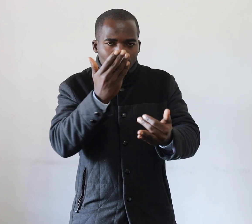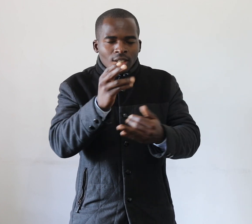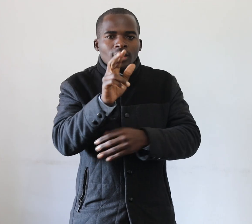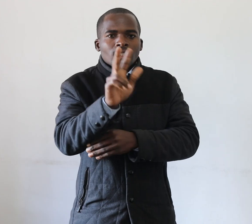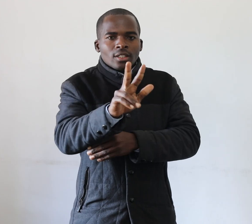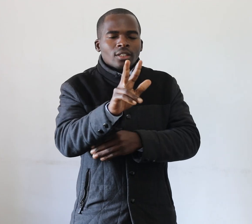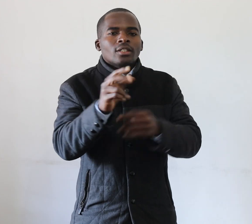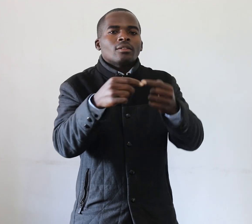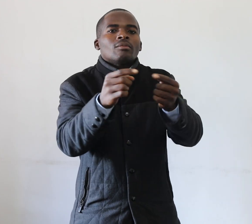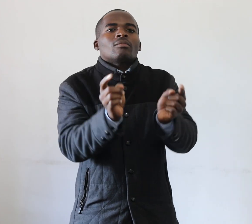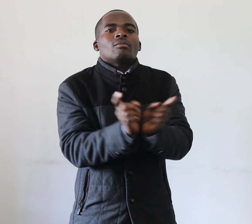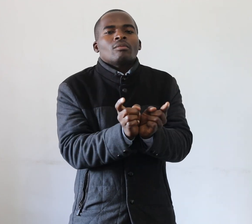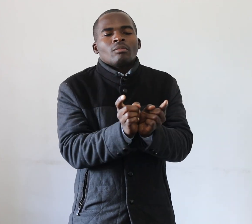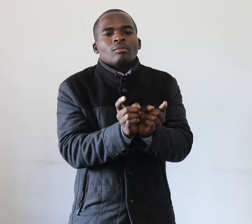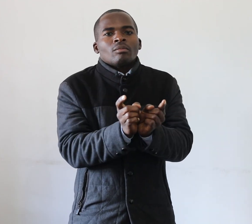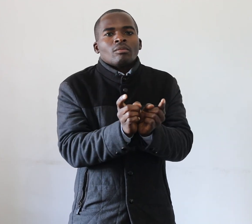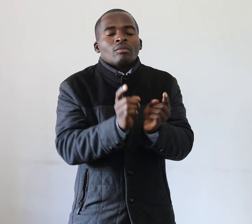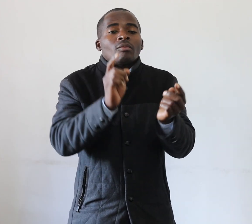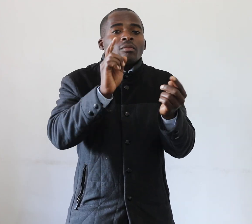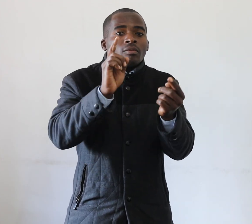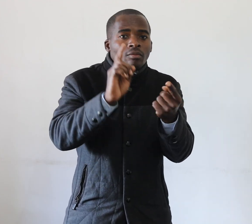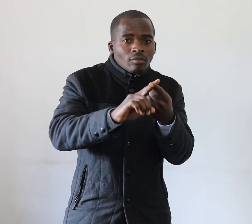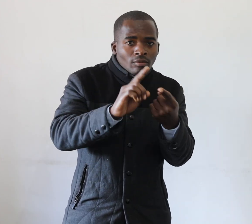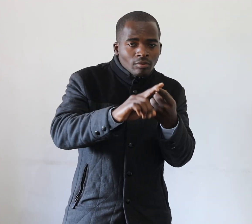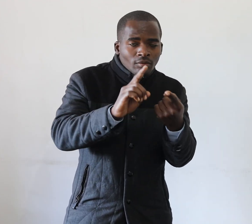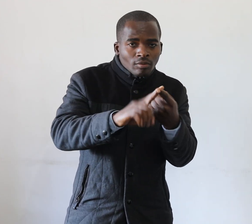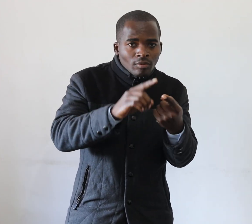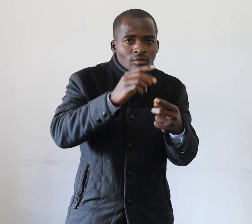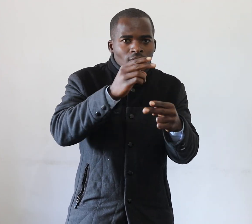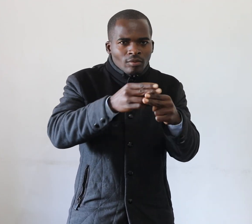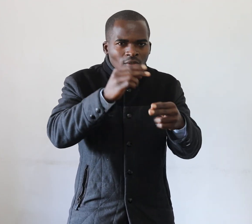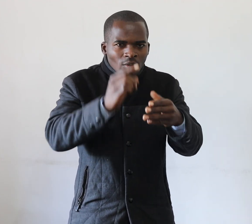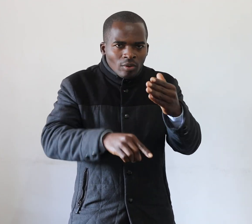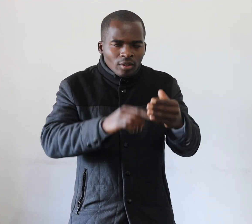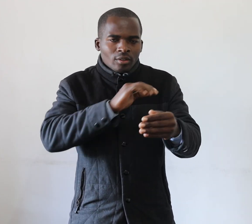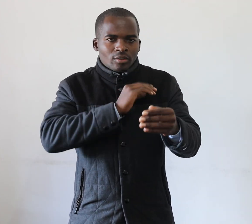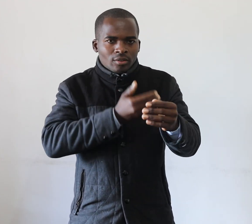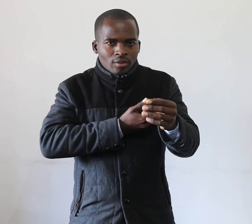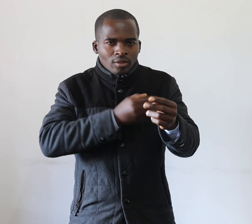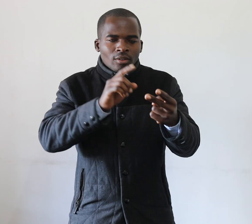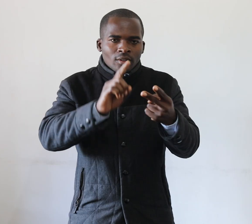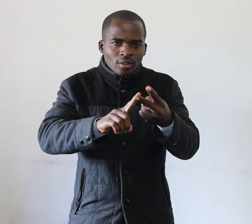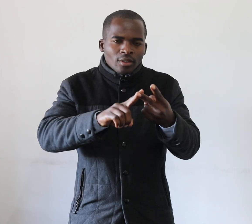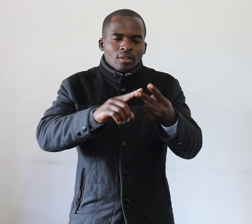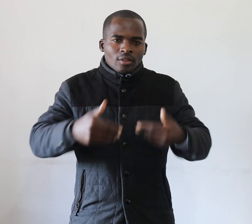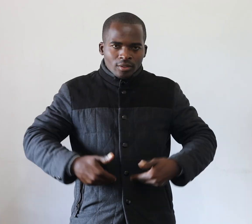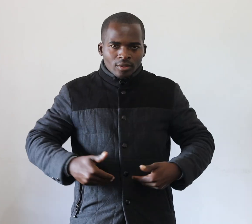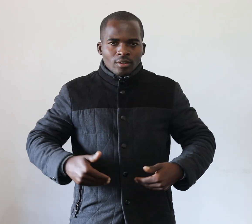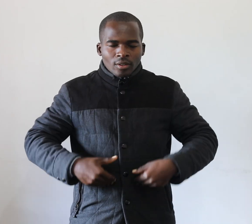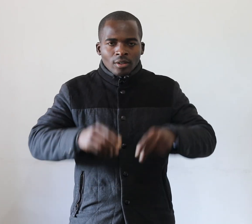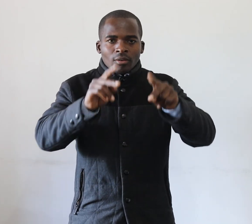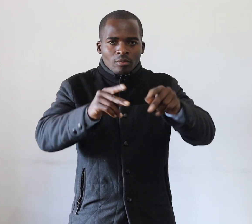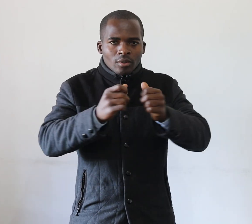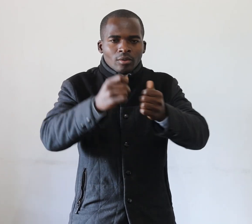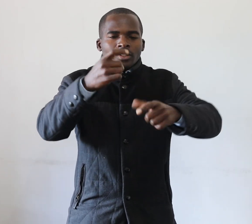groups, namely women, youth, and persons with disabilities, in the ratio of